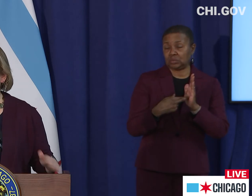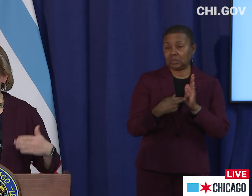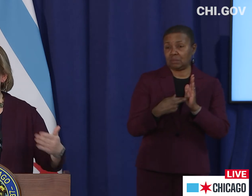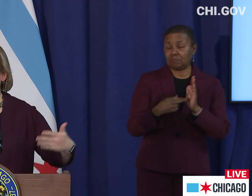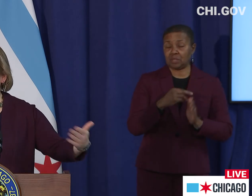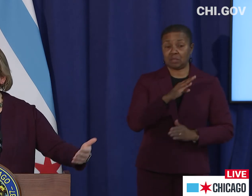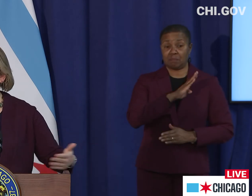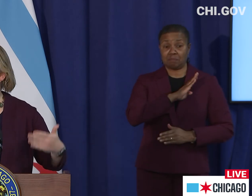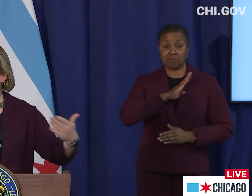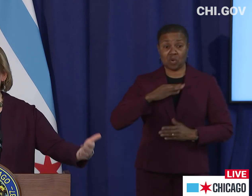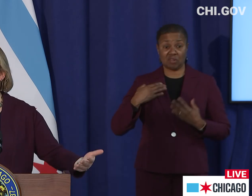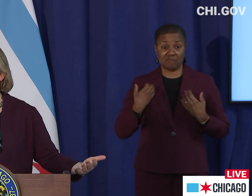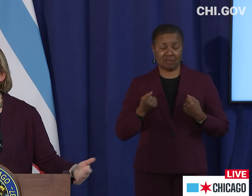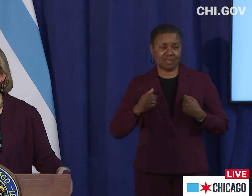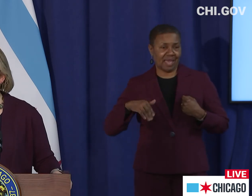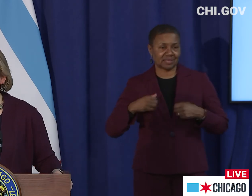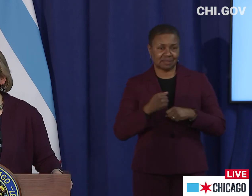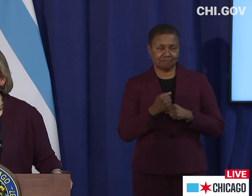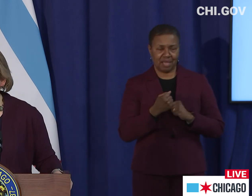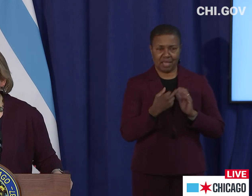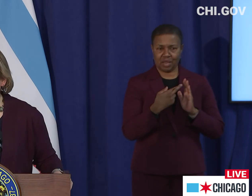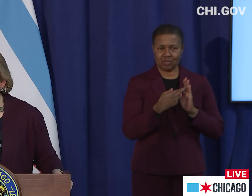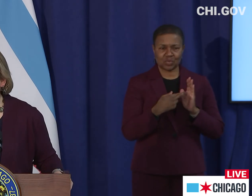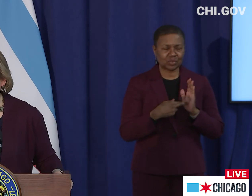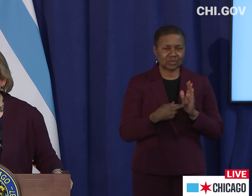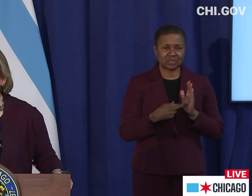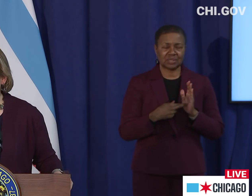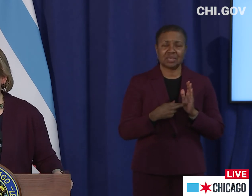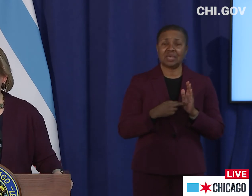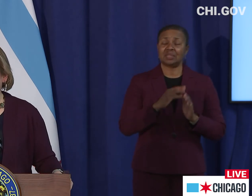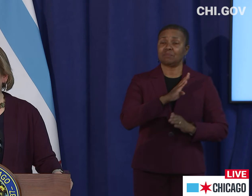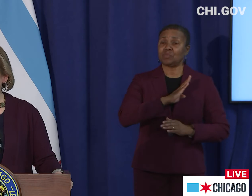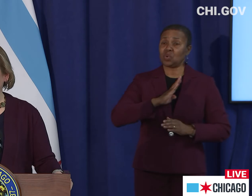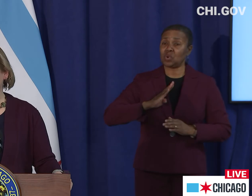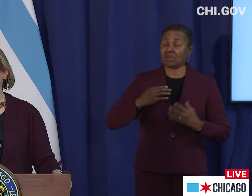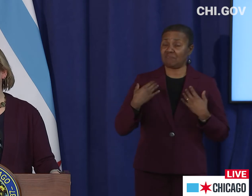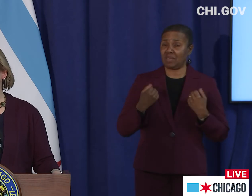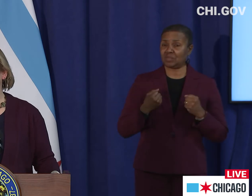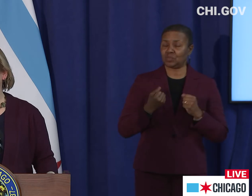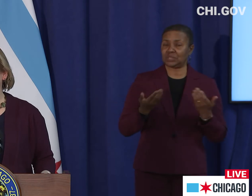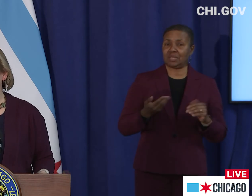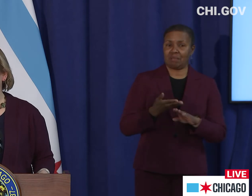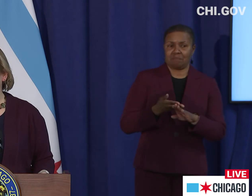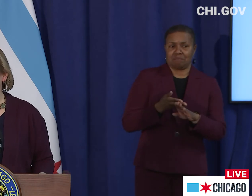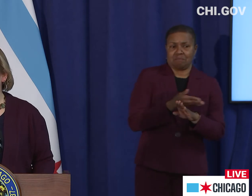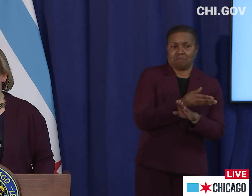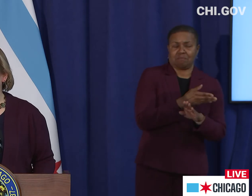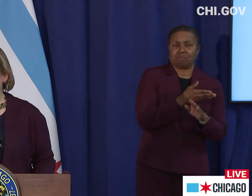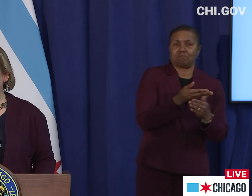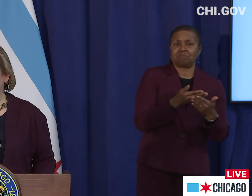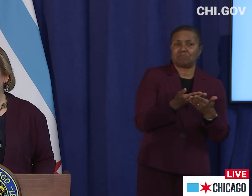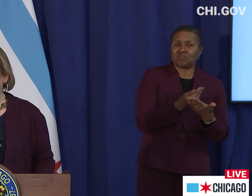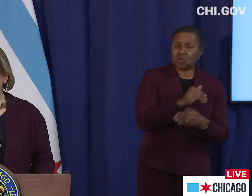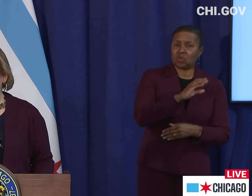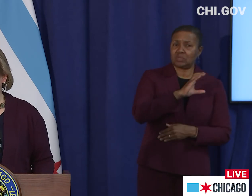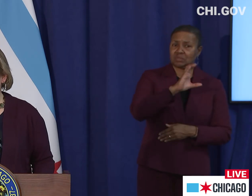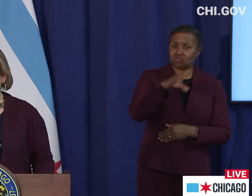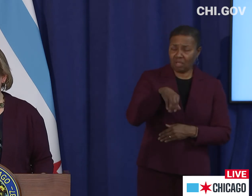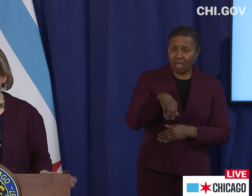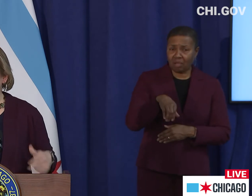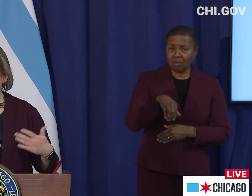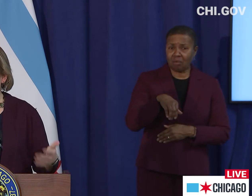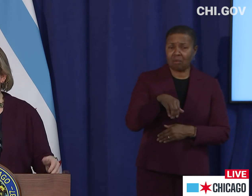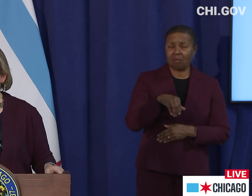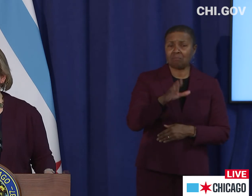Health has not made rules, right? The Board of Health predates the city of Chicago. It goes back to the 1830s, and where the